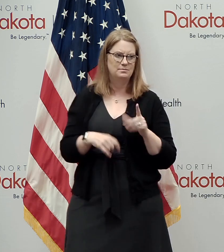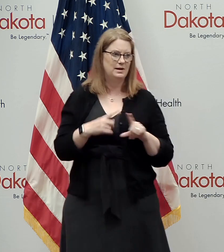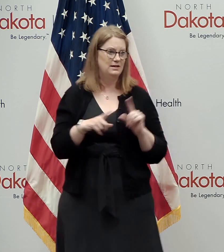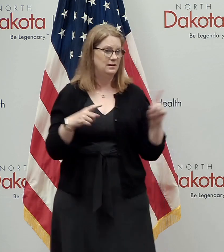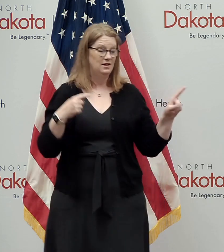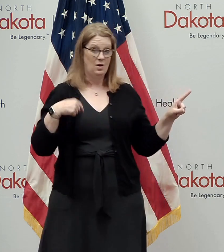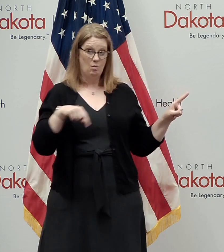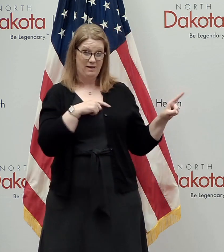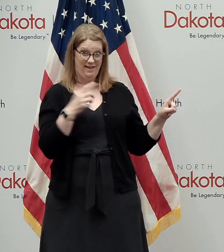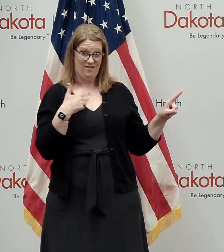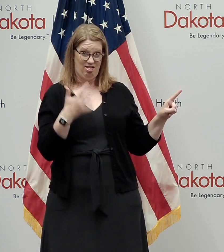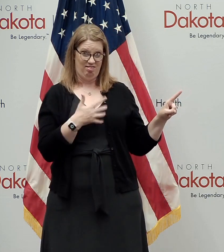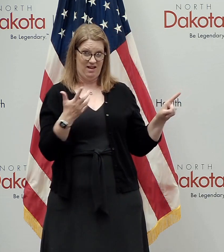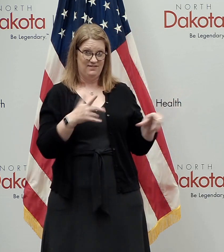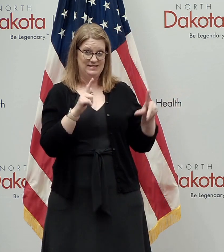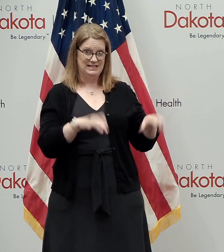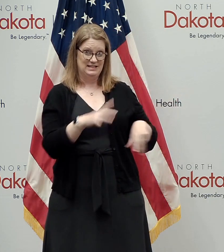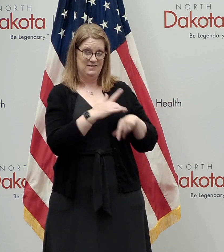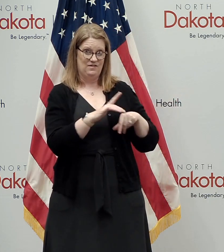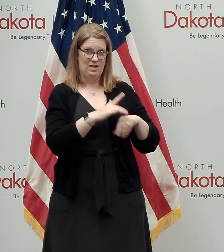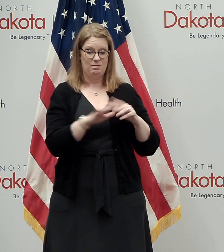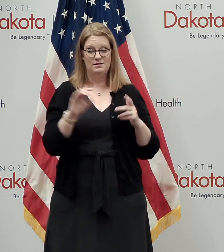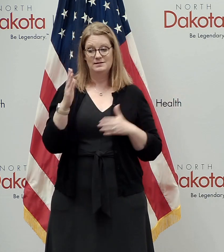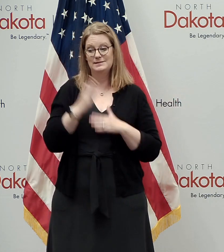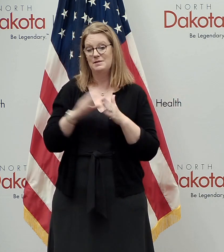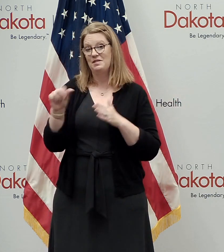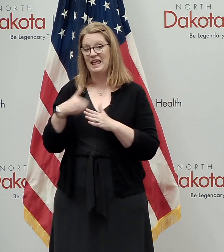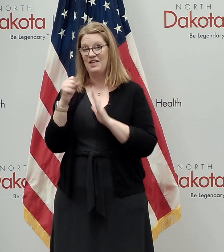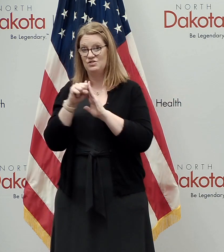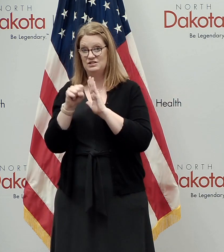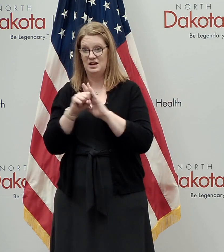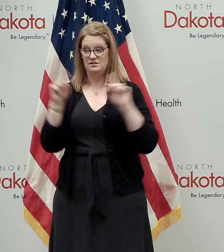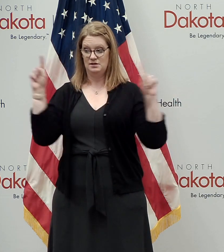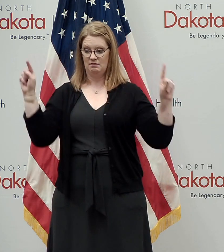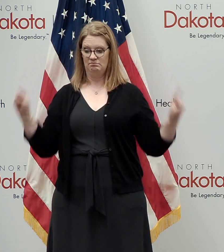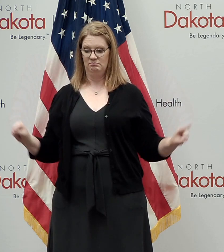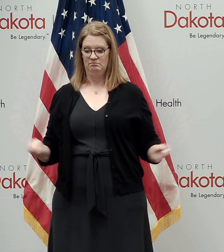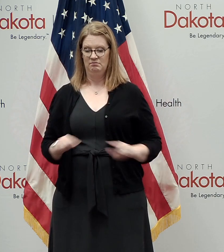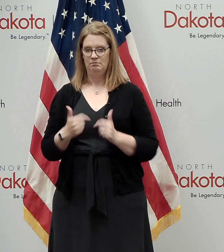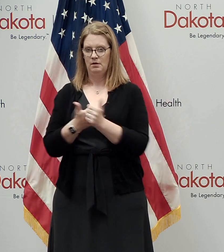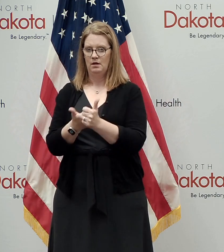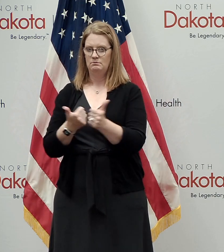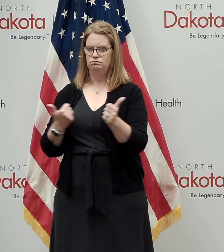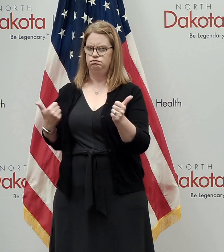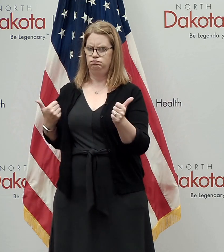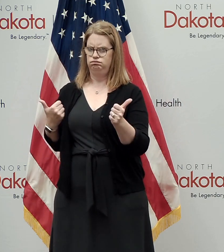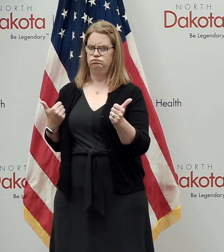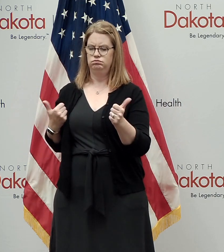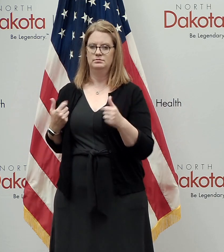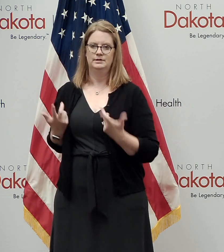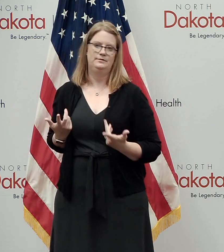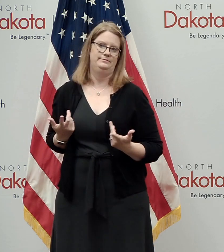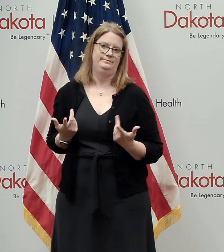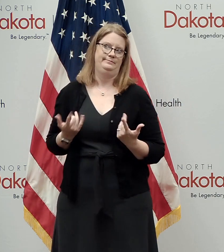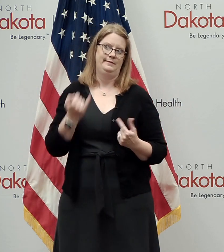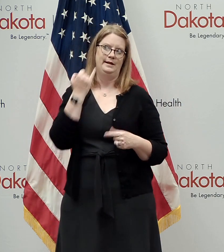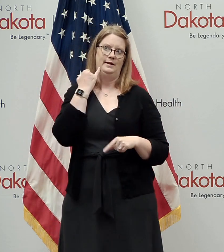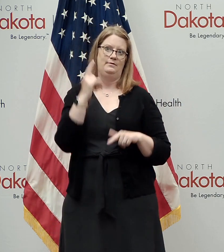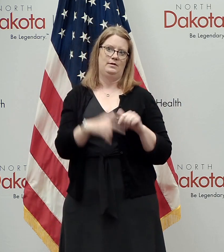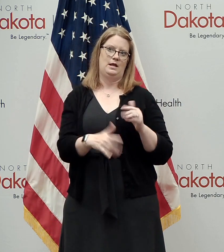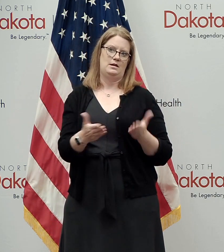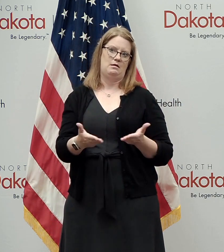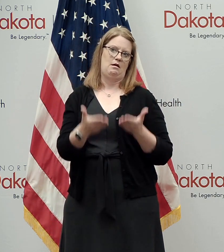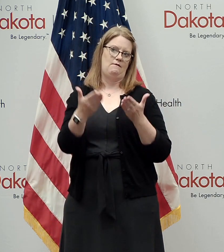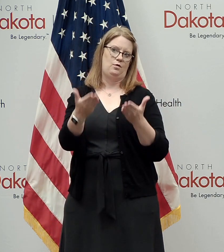testing as we have, and some of our neighboring states are way behind, then of course, if you can't offer it, you probably go to